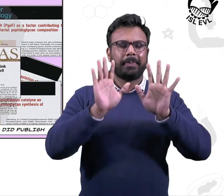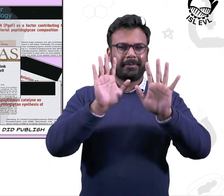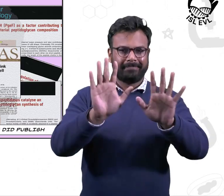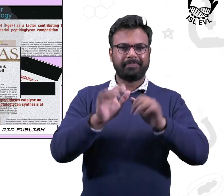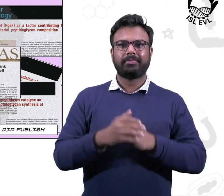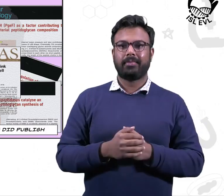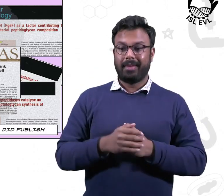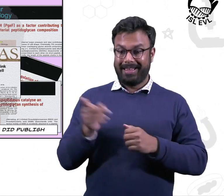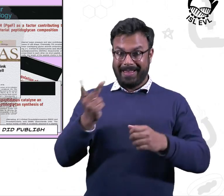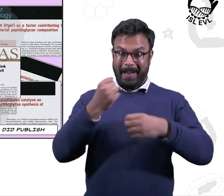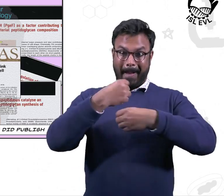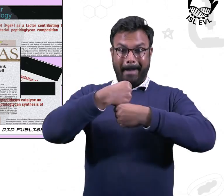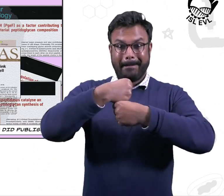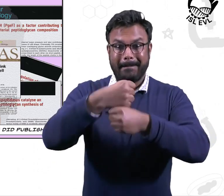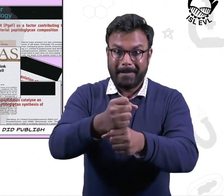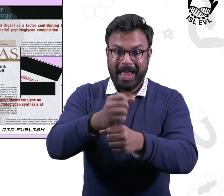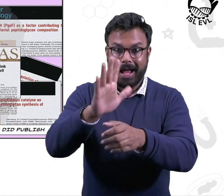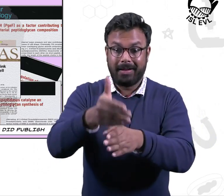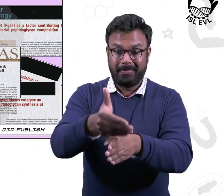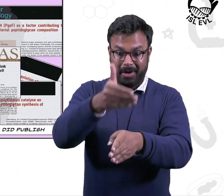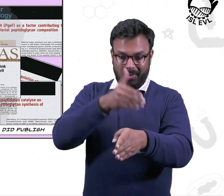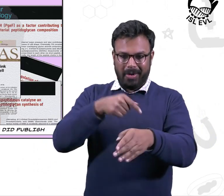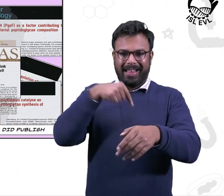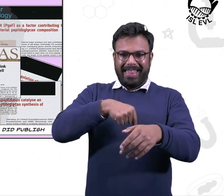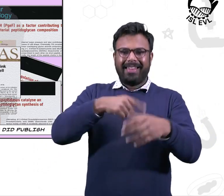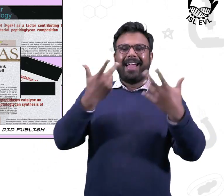Bacteria break the inner structure